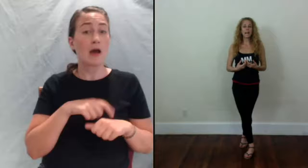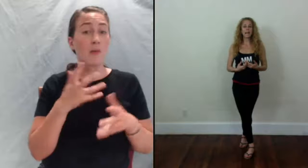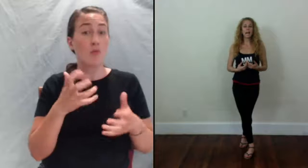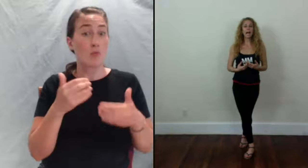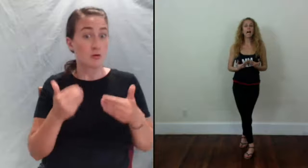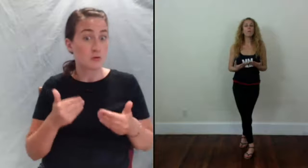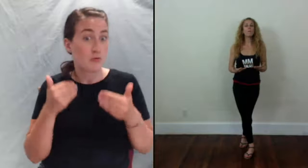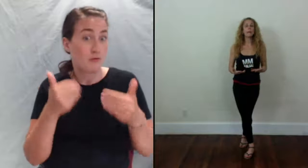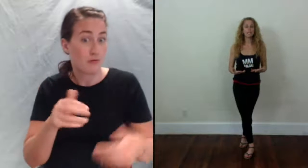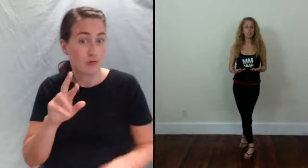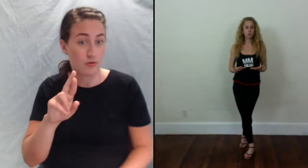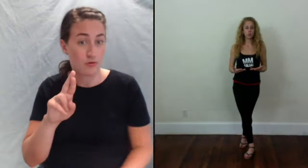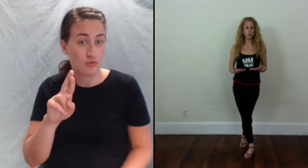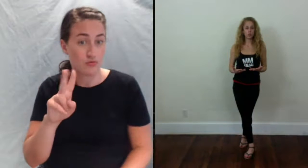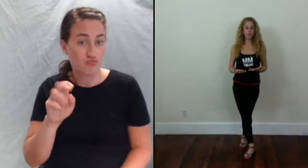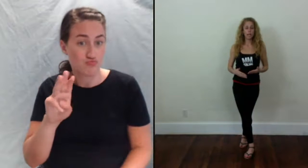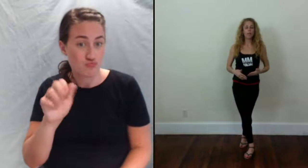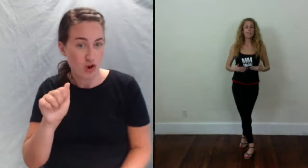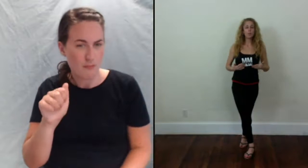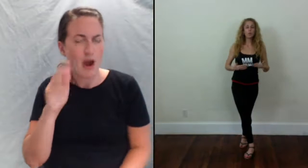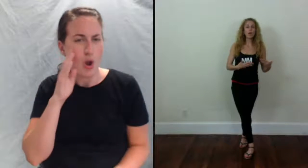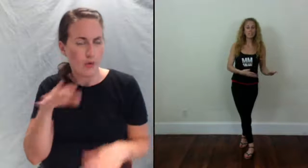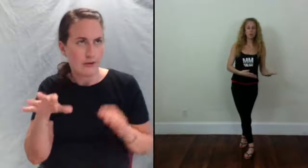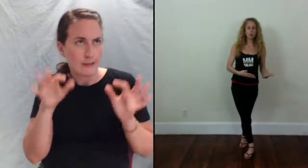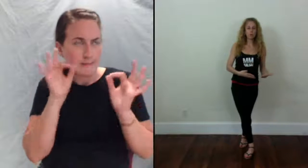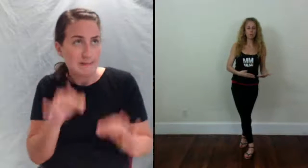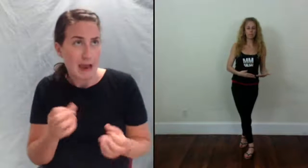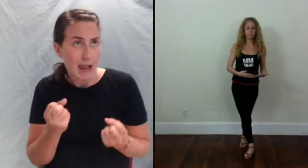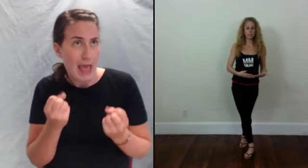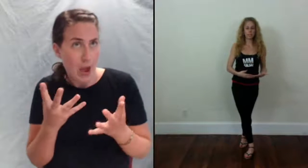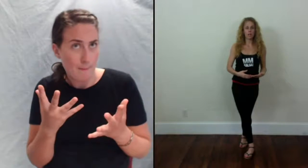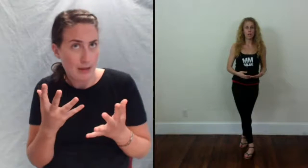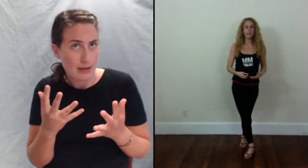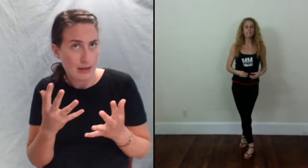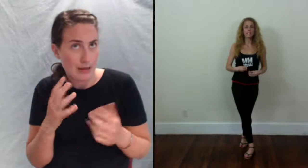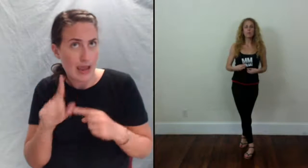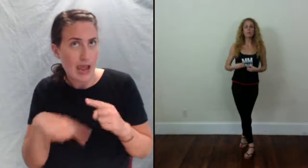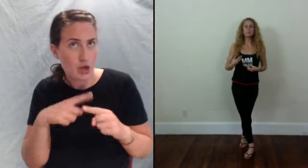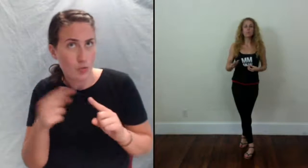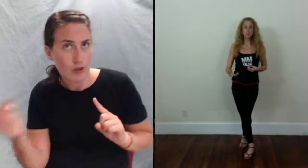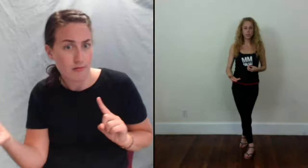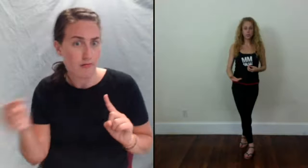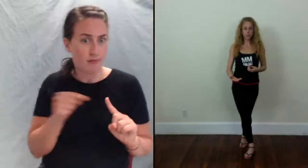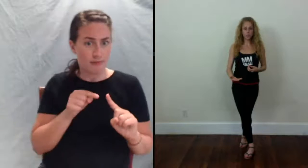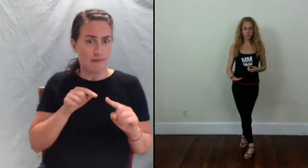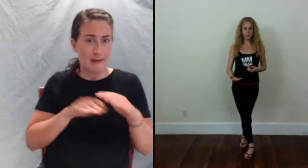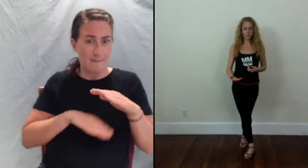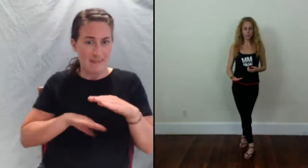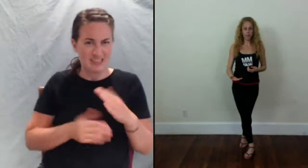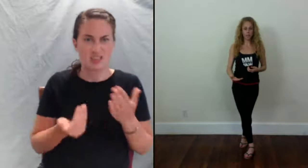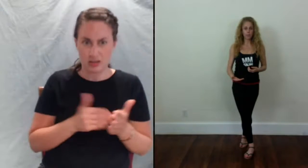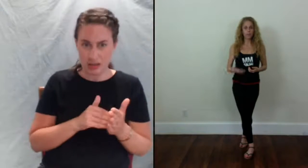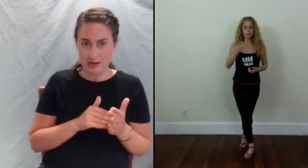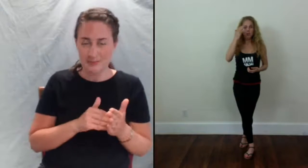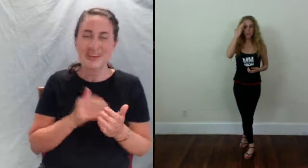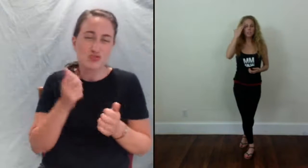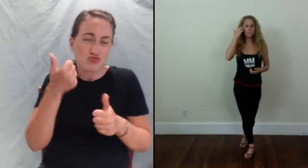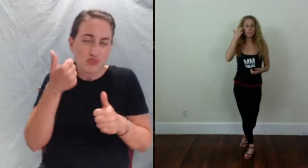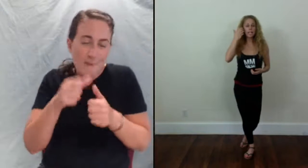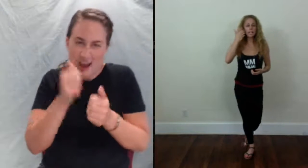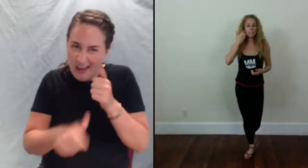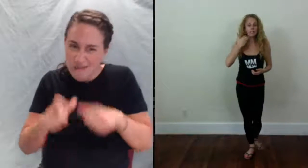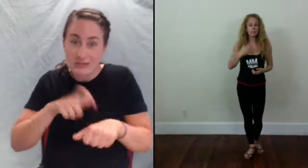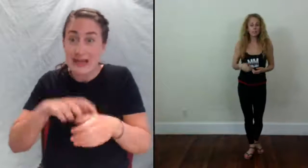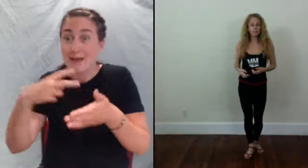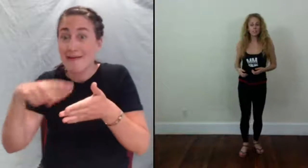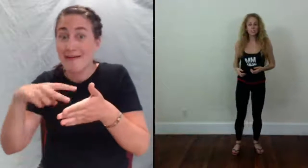will decide how many to do and then when to go back to basic. But it's like we return to the basic every time. So I'm gonna do